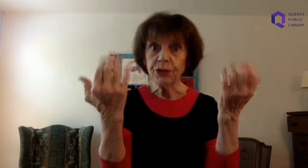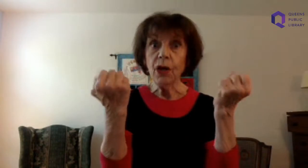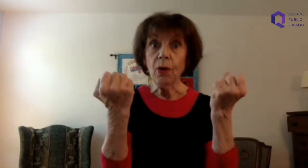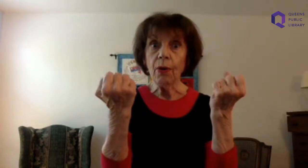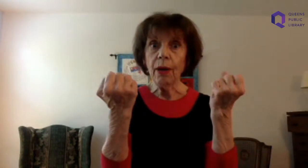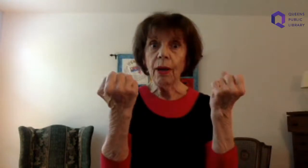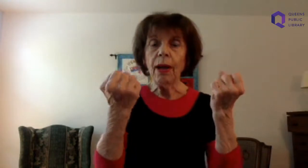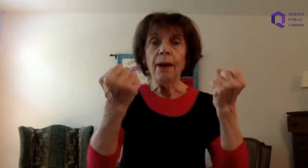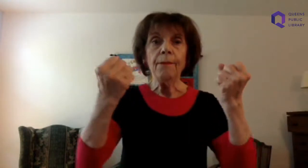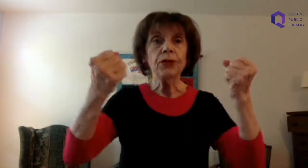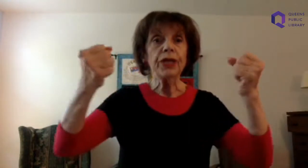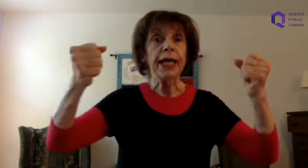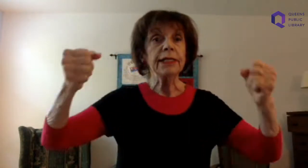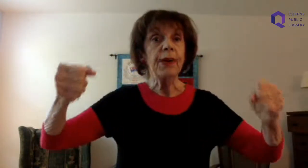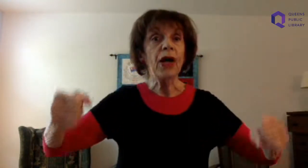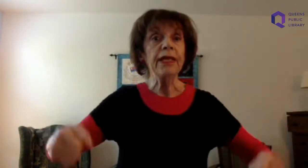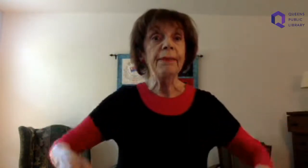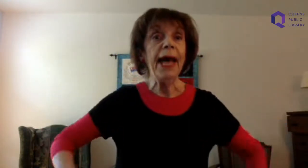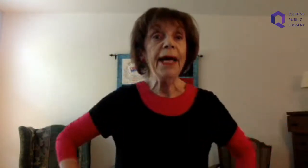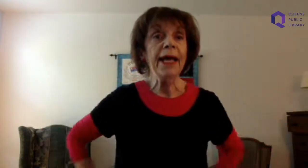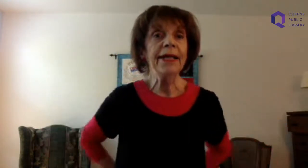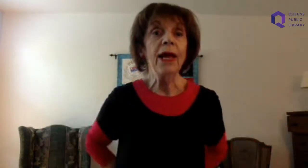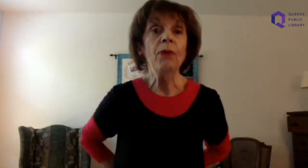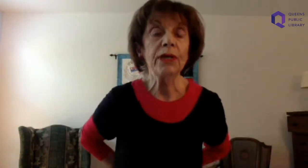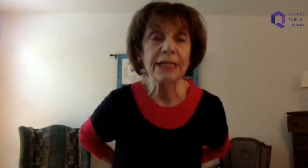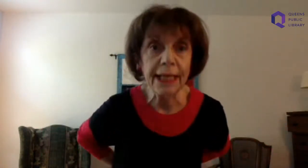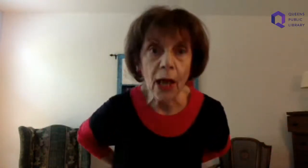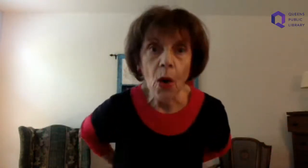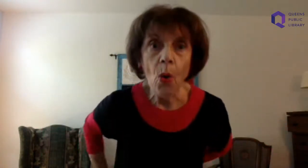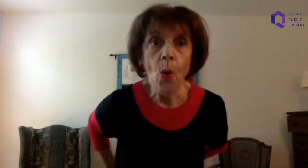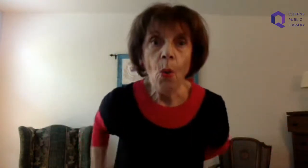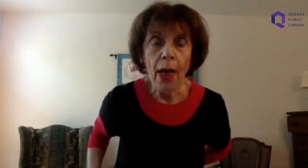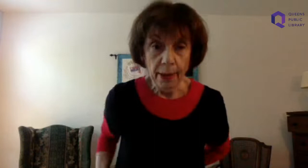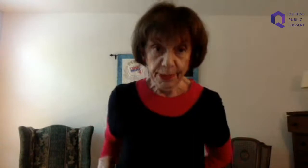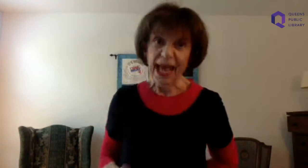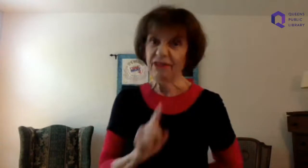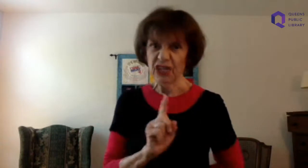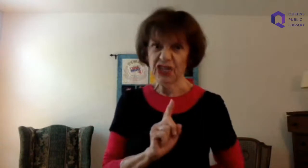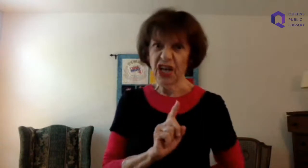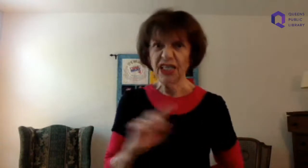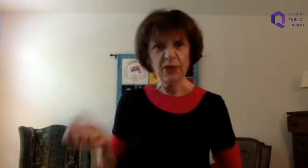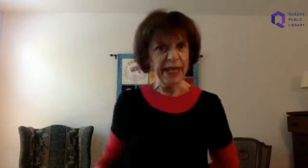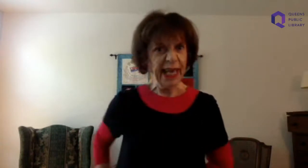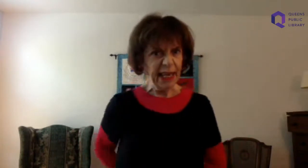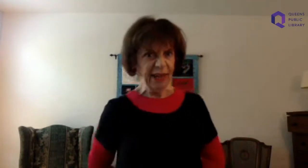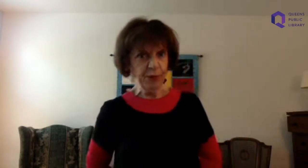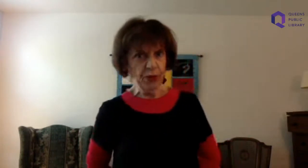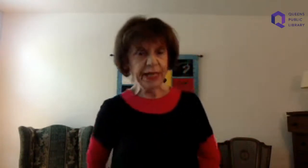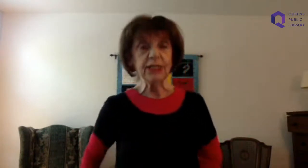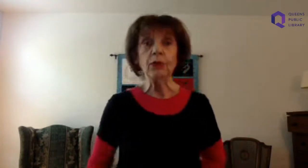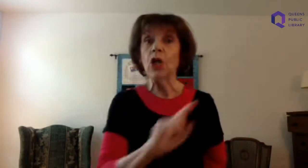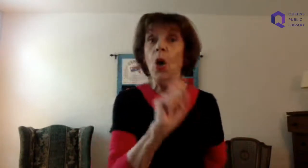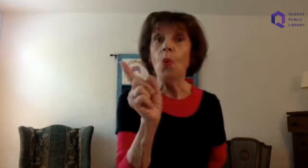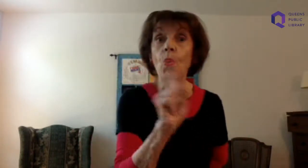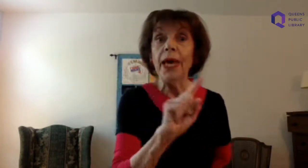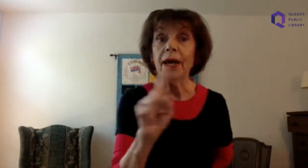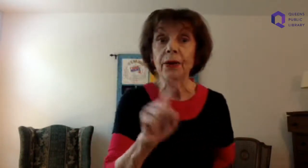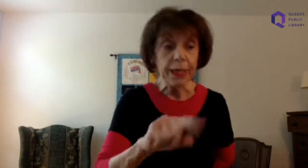So put your hands behind your back and let's sing. But I have to sign, so I can't have both hands. So it's, where